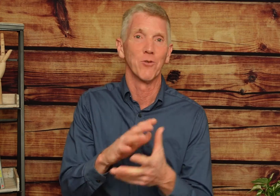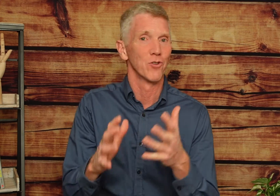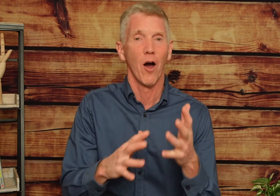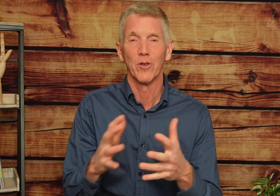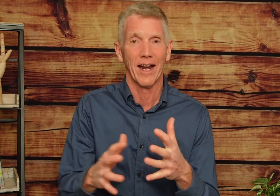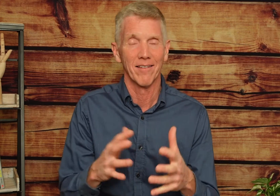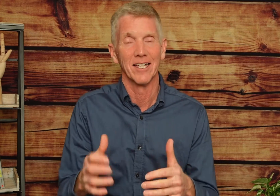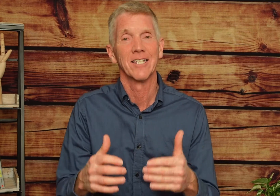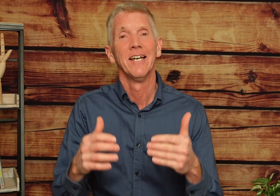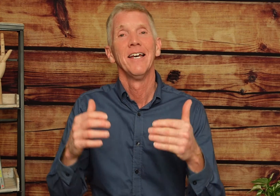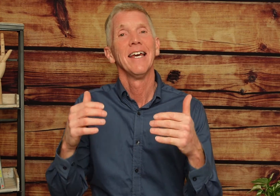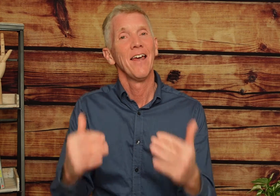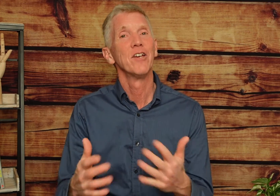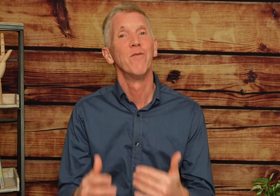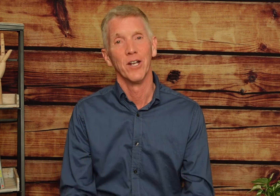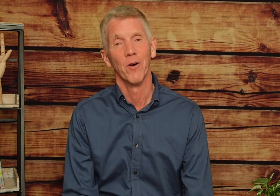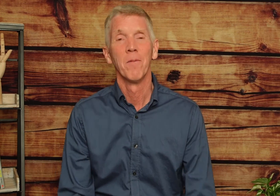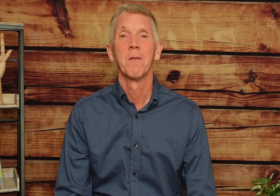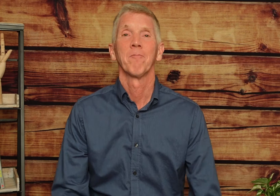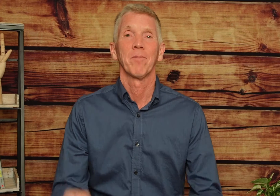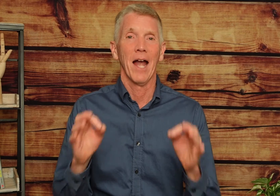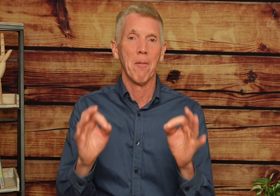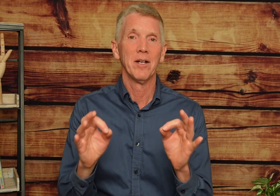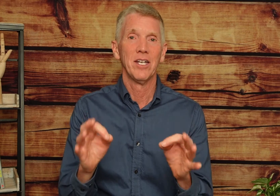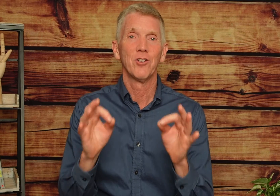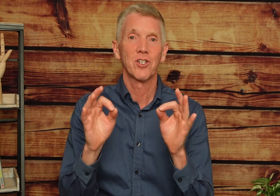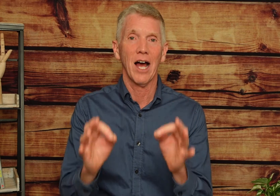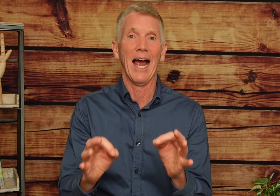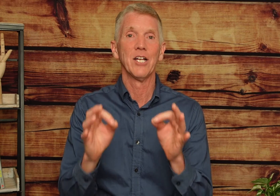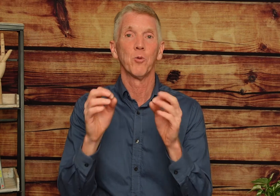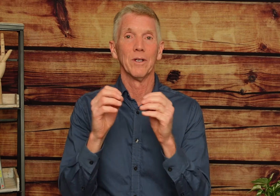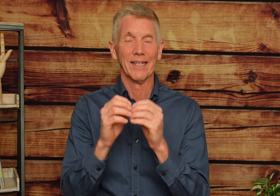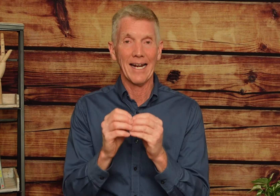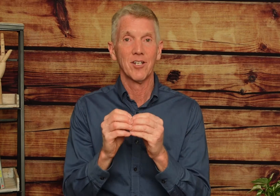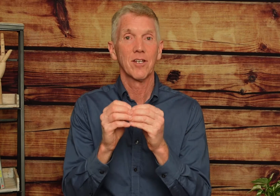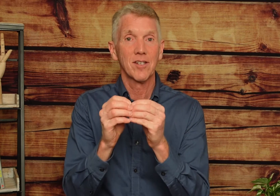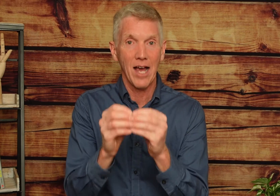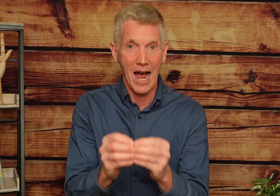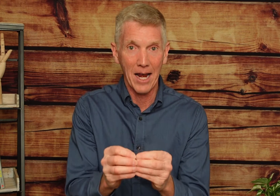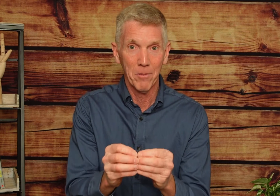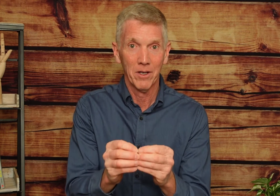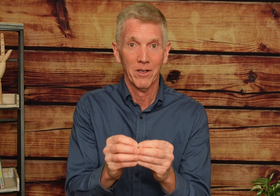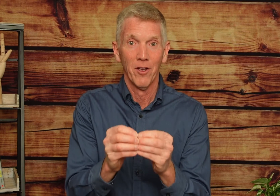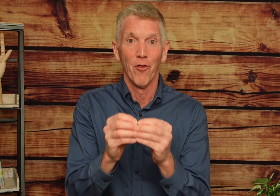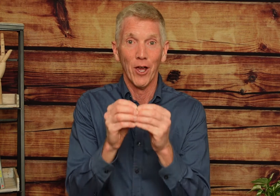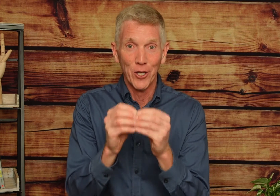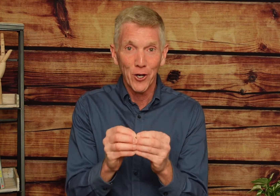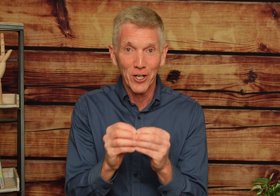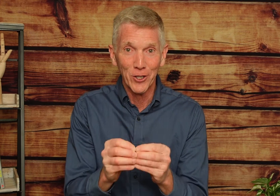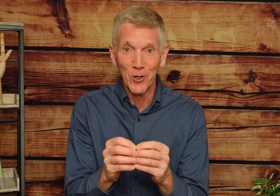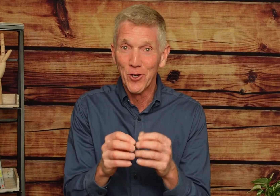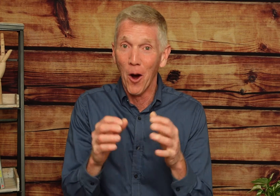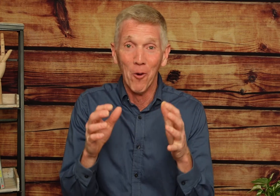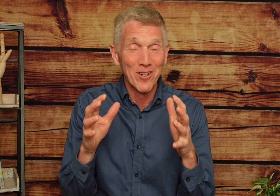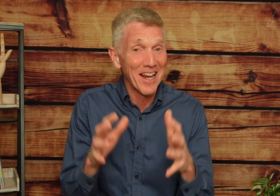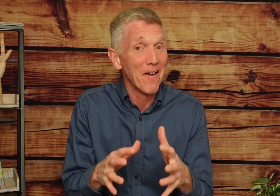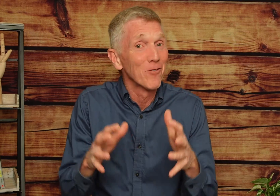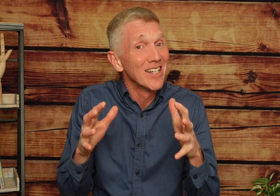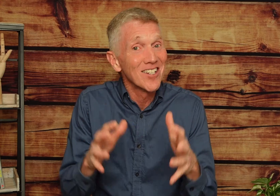all those kind of things. In this video, I'm going to teach you signs related to time that you're going to use almost every single